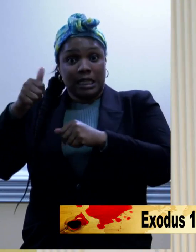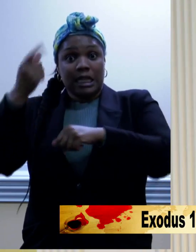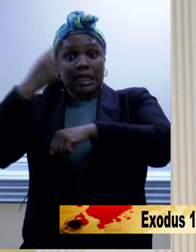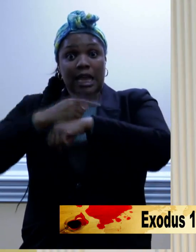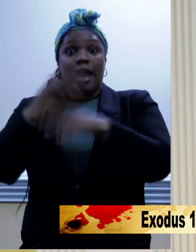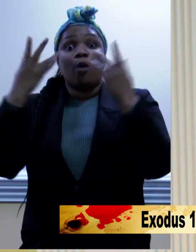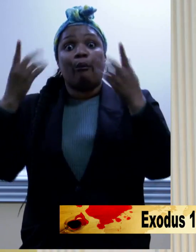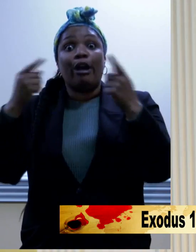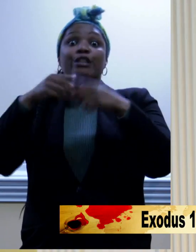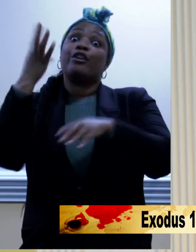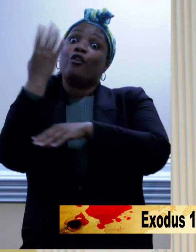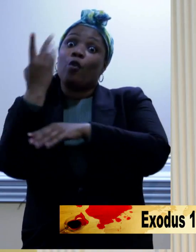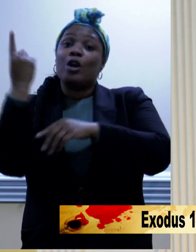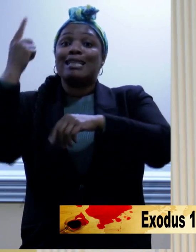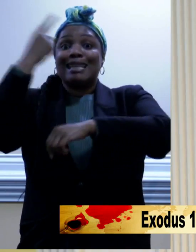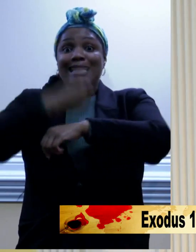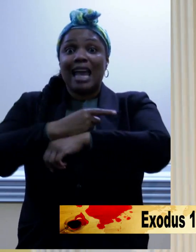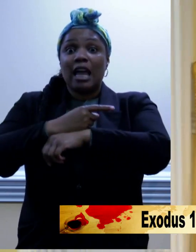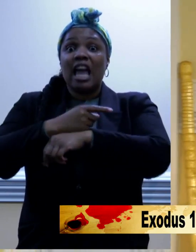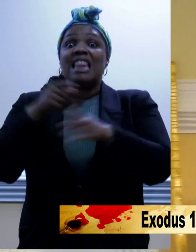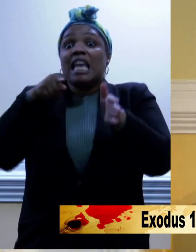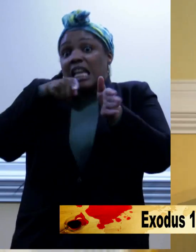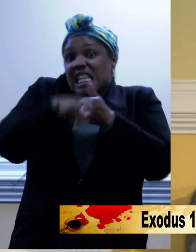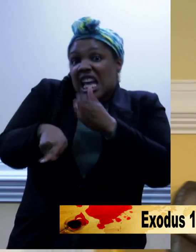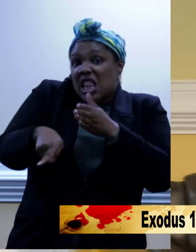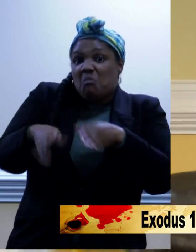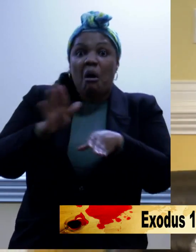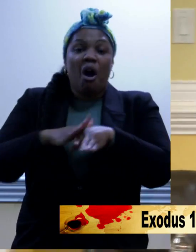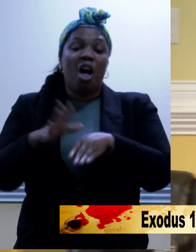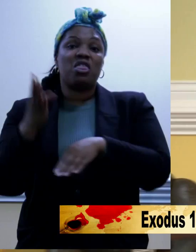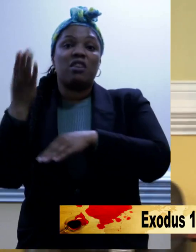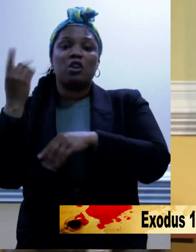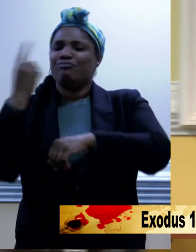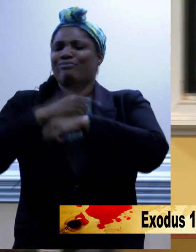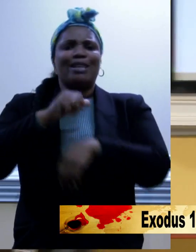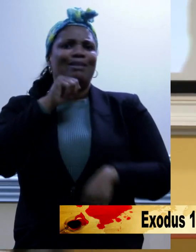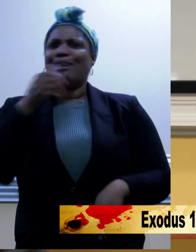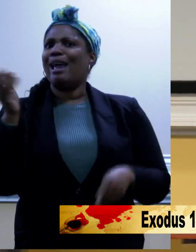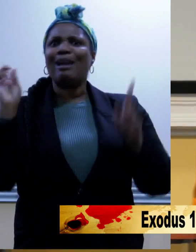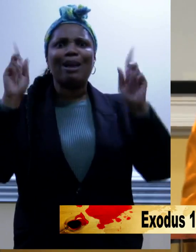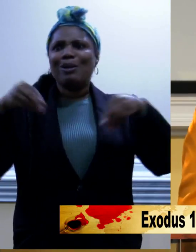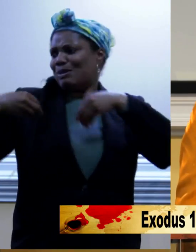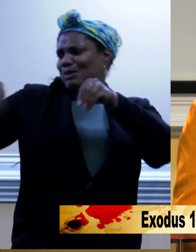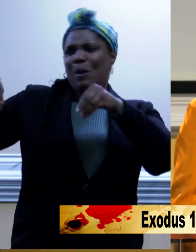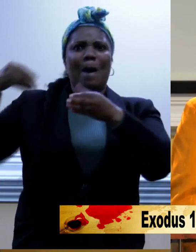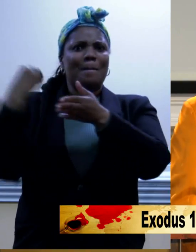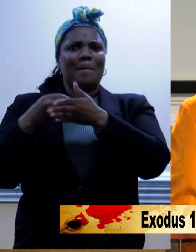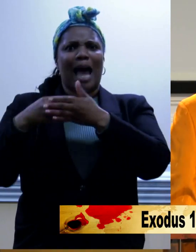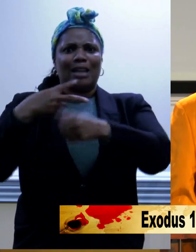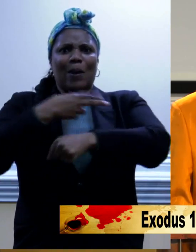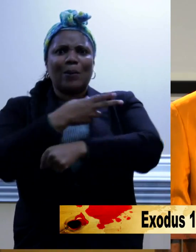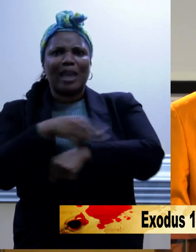Abel. Then you kill him. You cannot go to a supermarket and buy you no lamb.